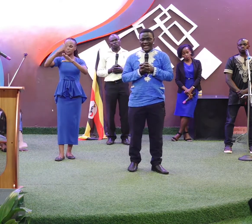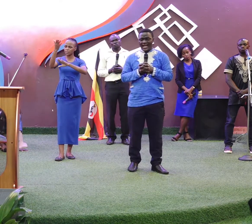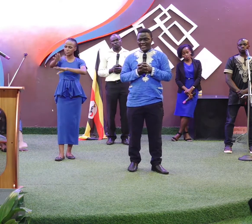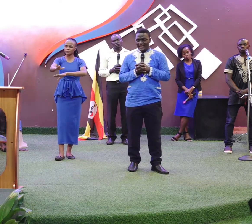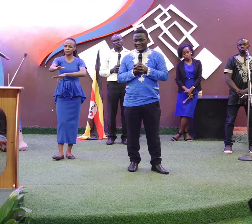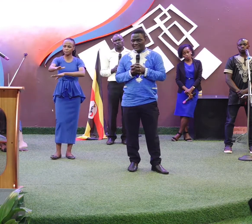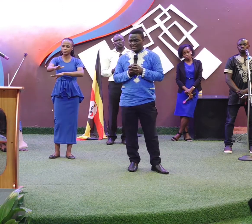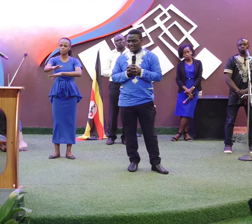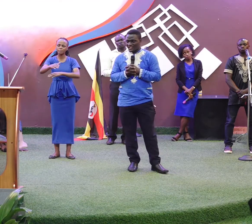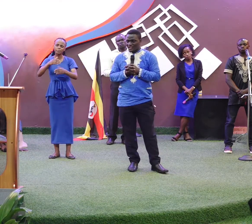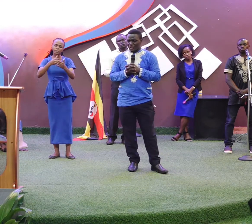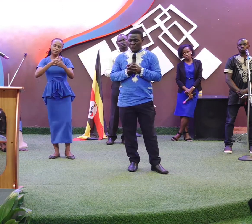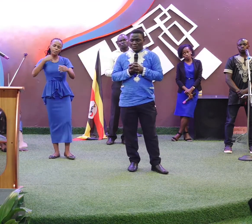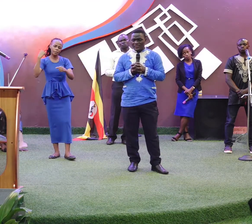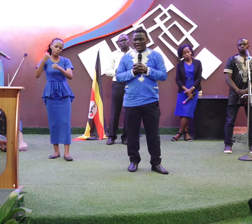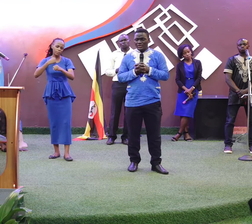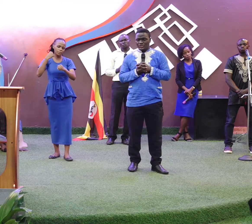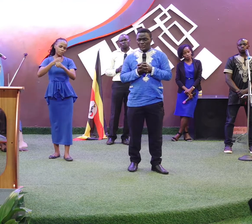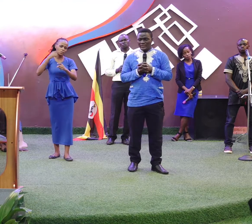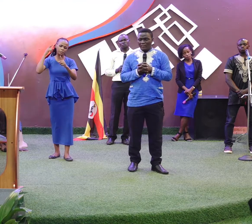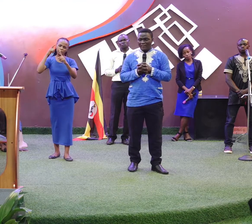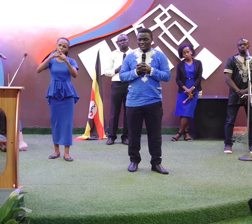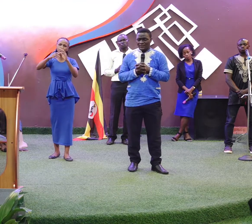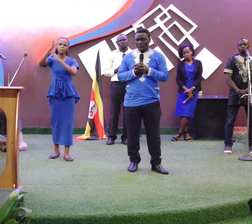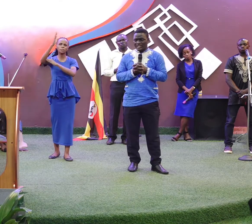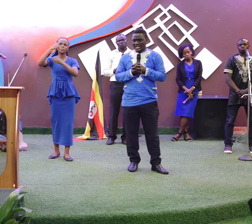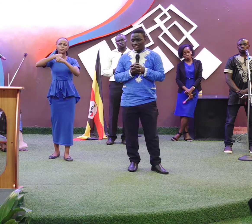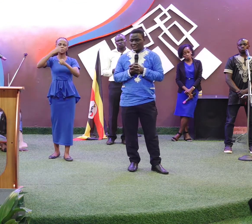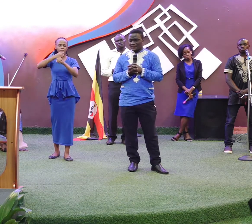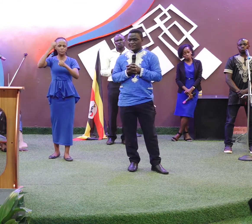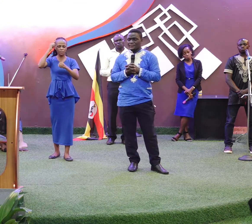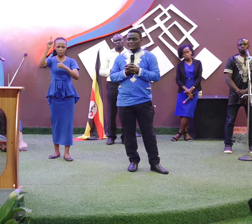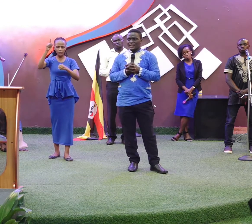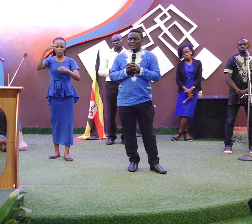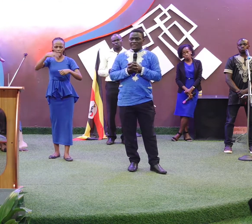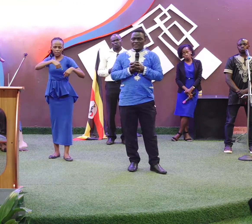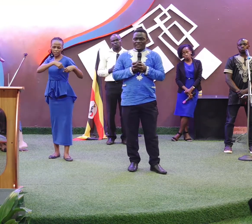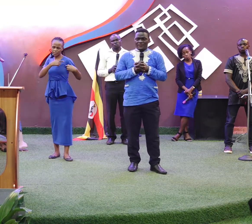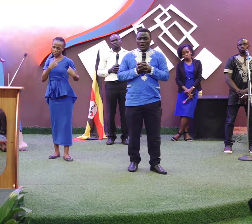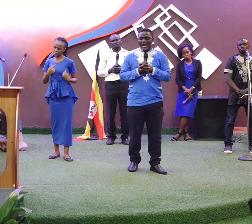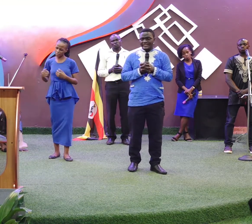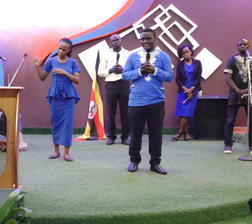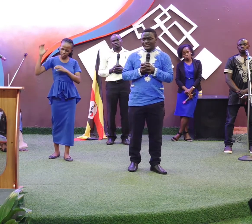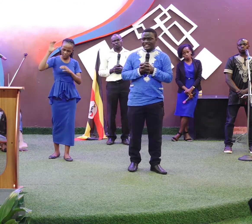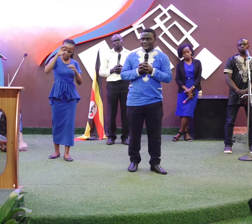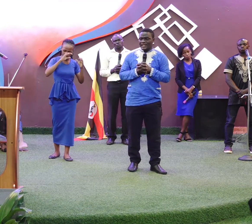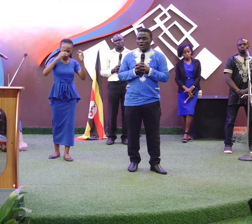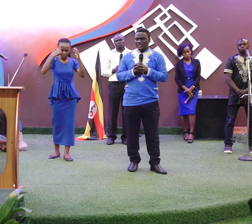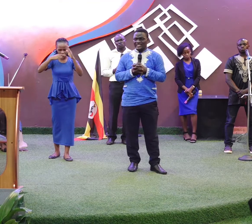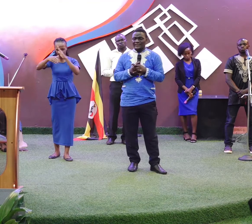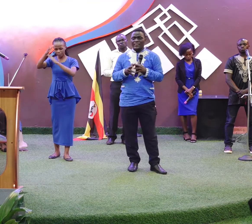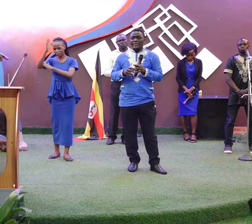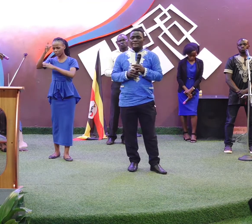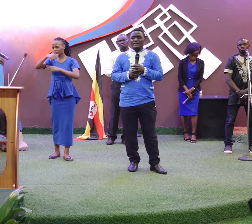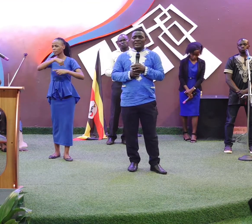Never die. Nga tokoze Katonda kye yakutondera okukola. Without doing the purpose of your creation. Omutima gwe guba gukyanoonya Mukama. If your heart still seeks for the Lord. Omutima